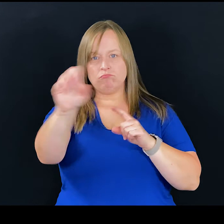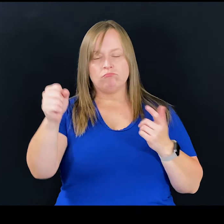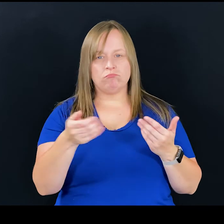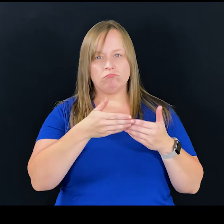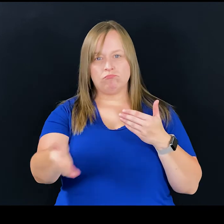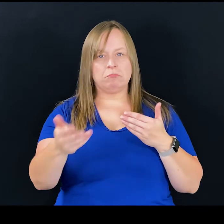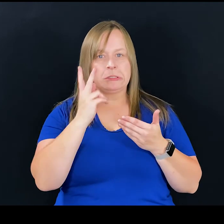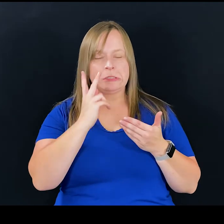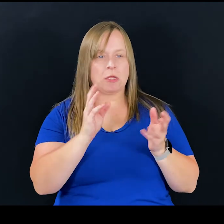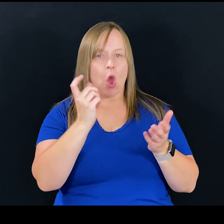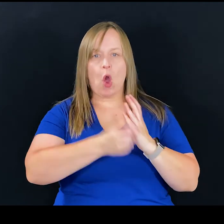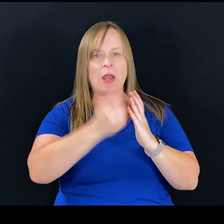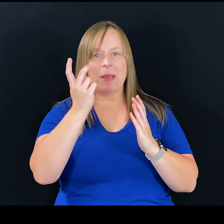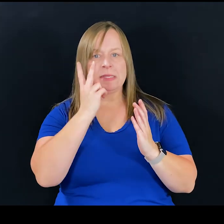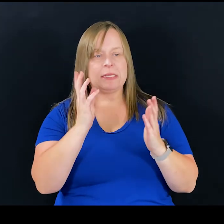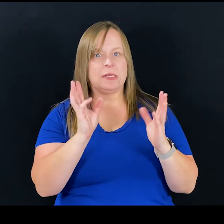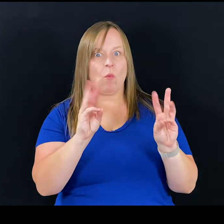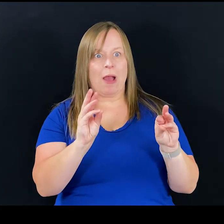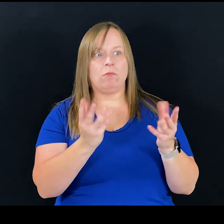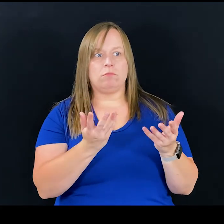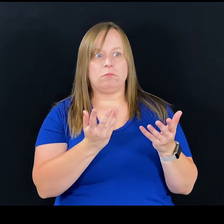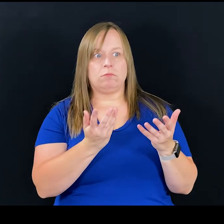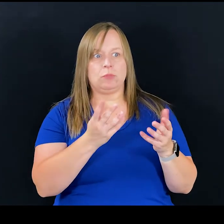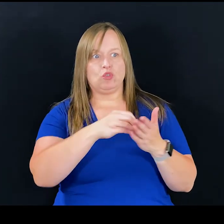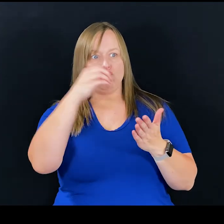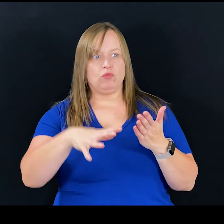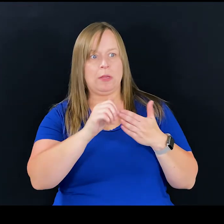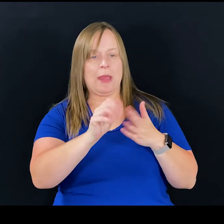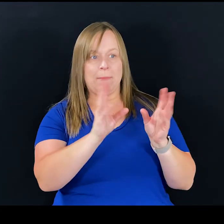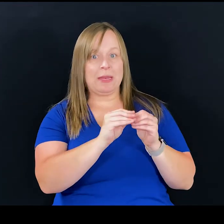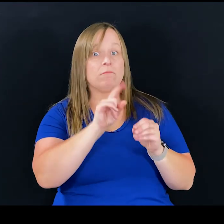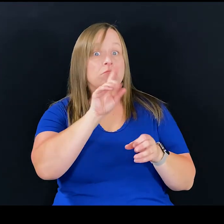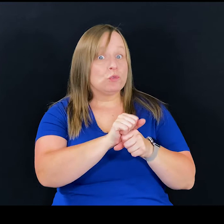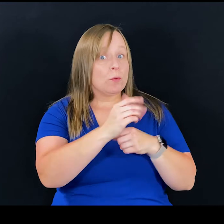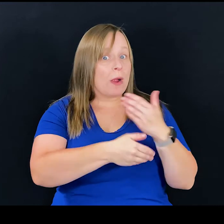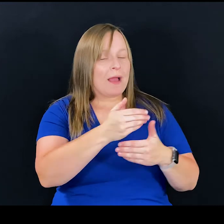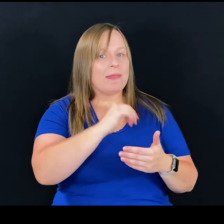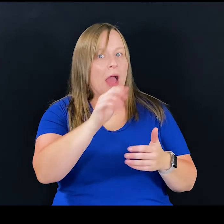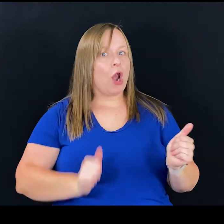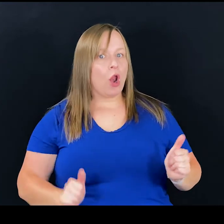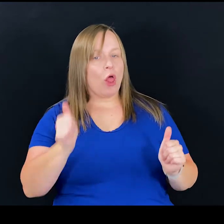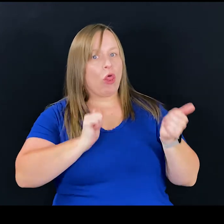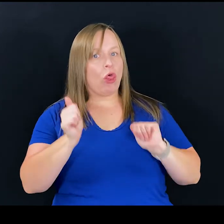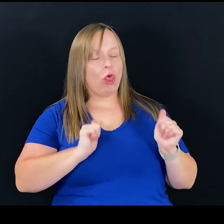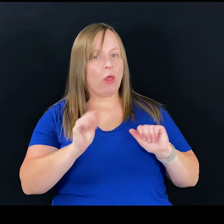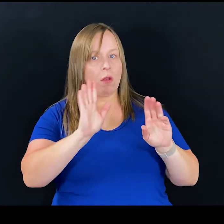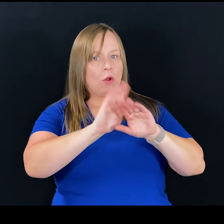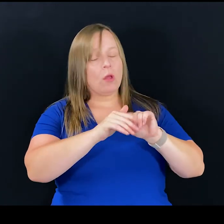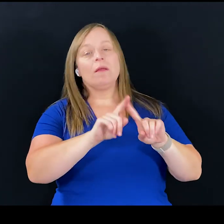works wonders because they automatically see how much a student-led meeting, if it's a true process and not a